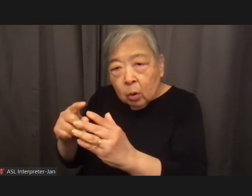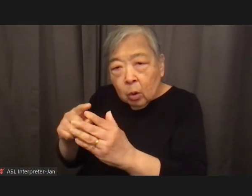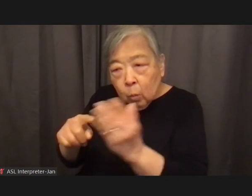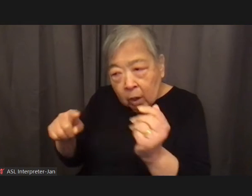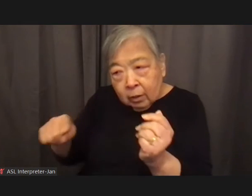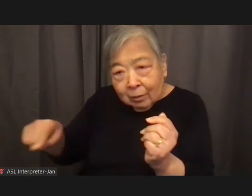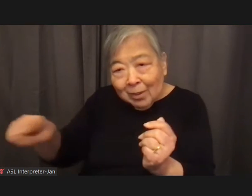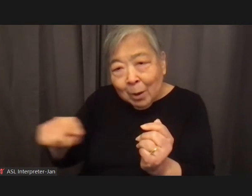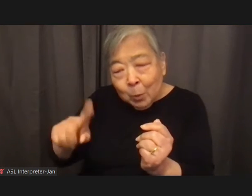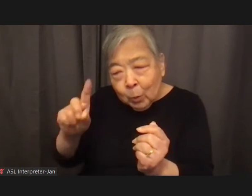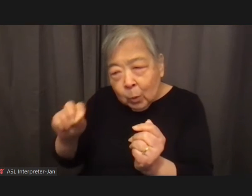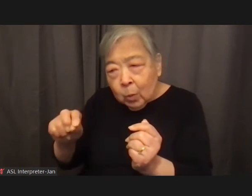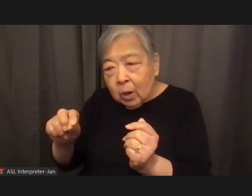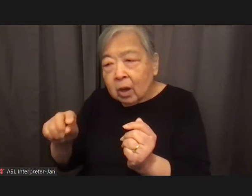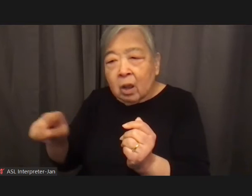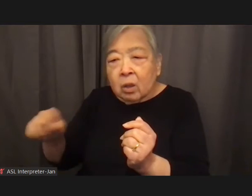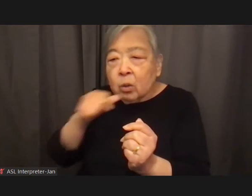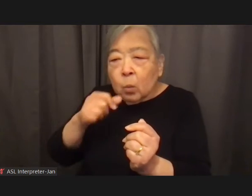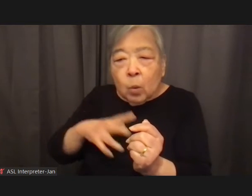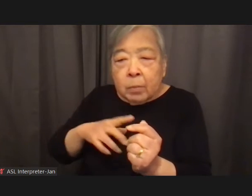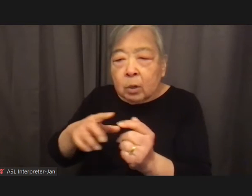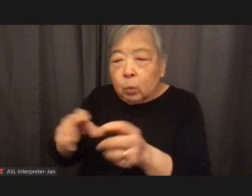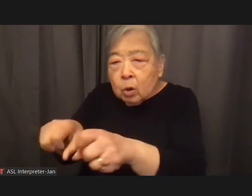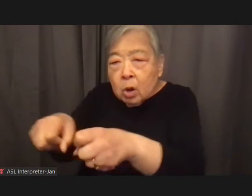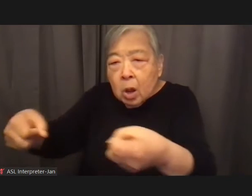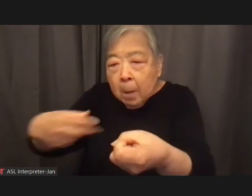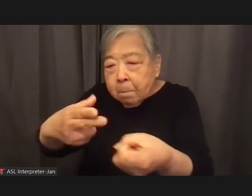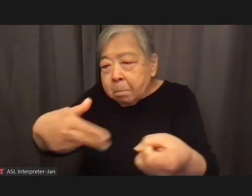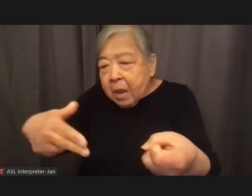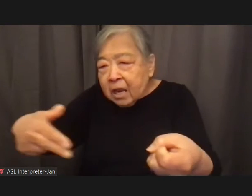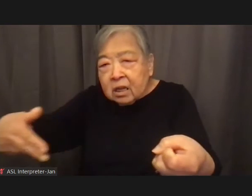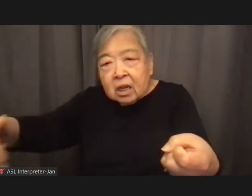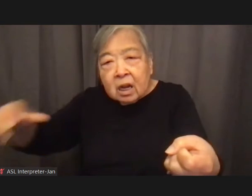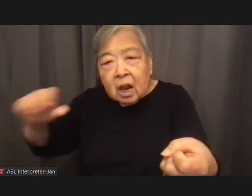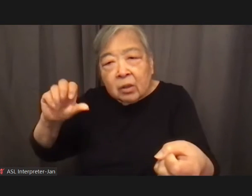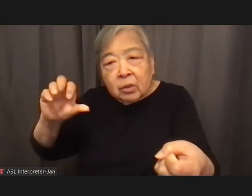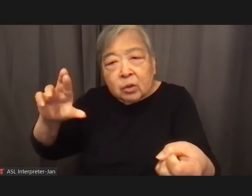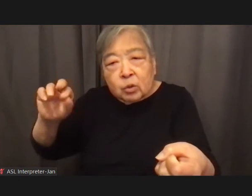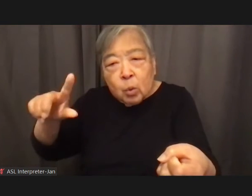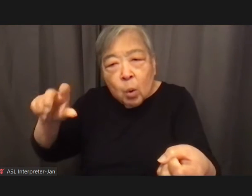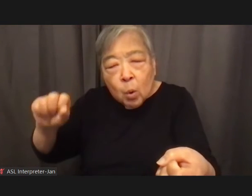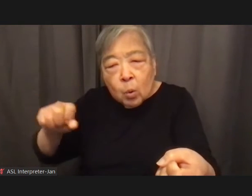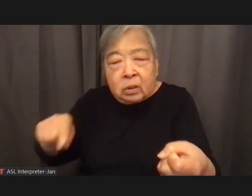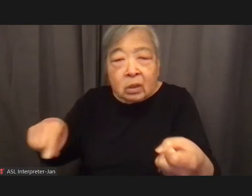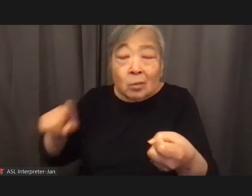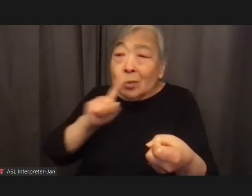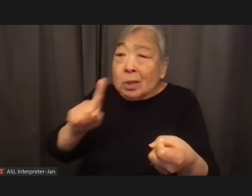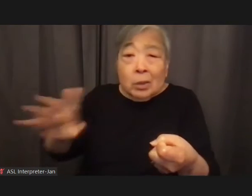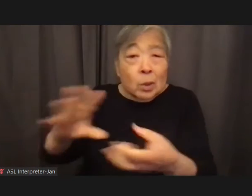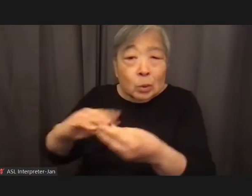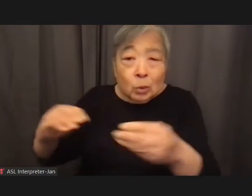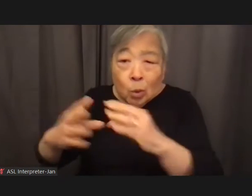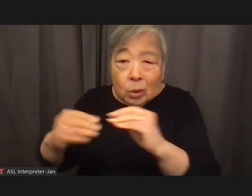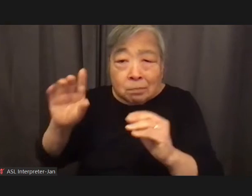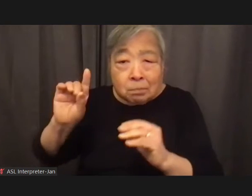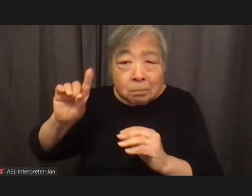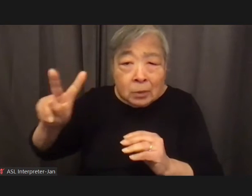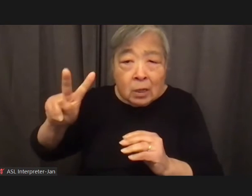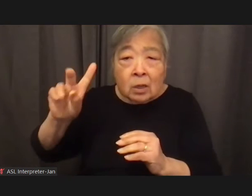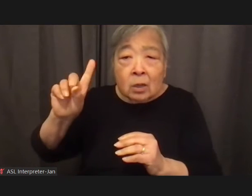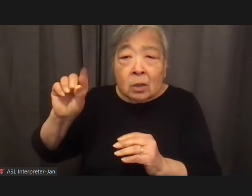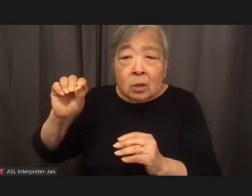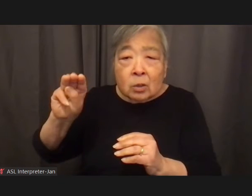scrolls. So the stories are about domestic violence, child abuse, the child